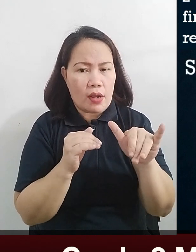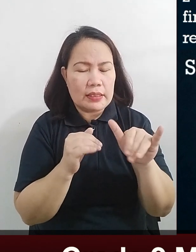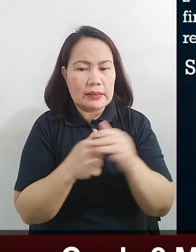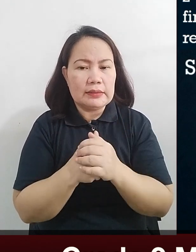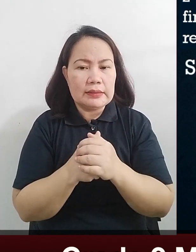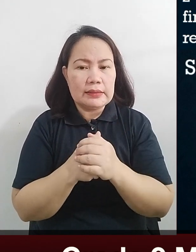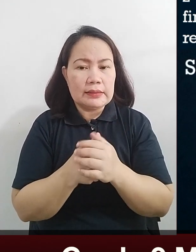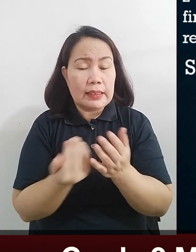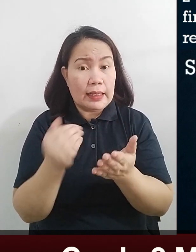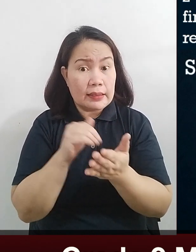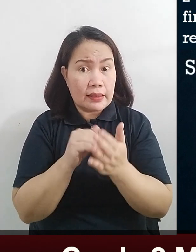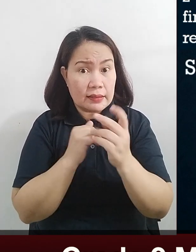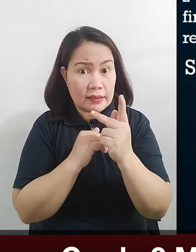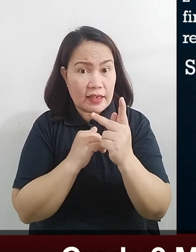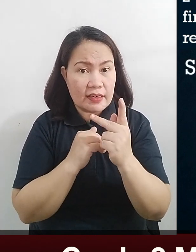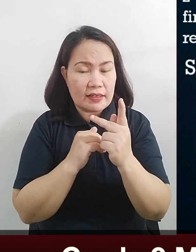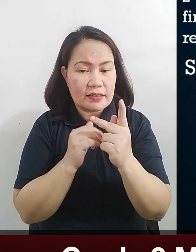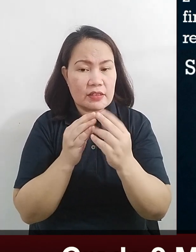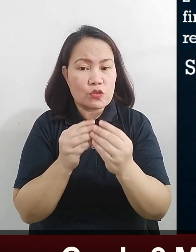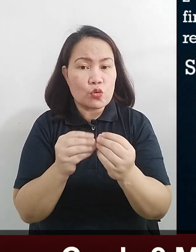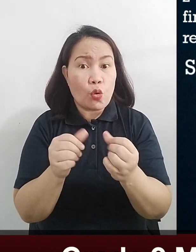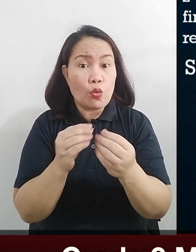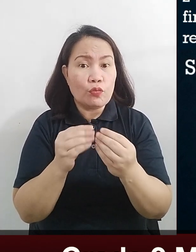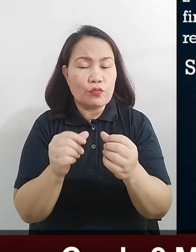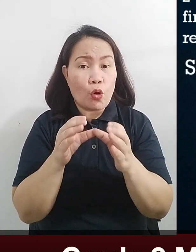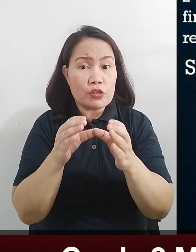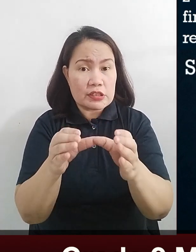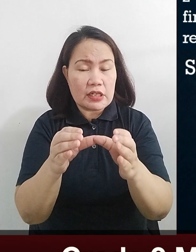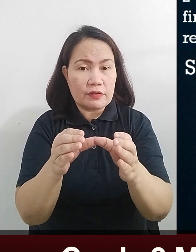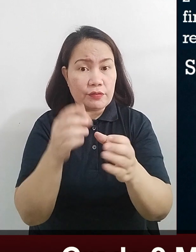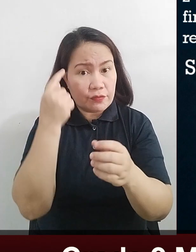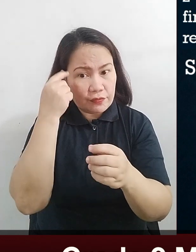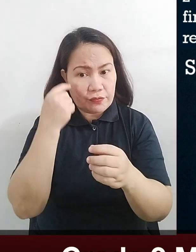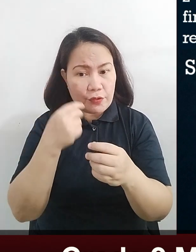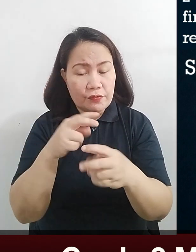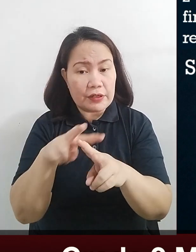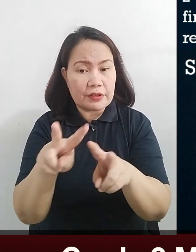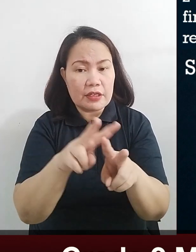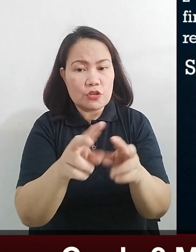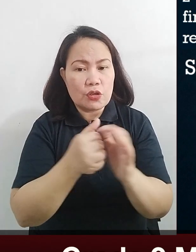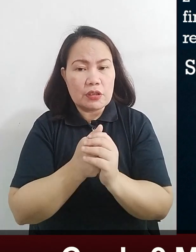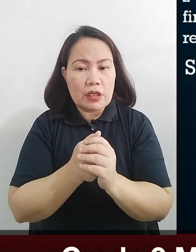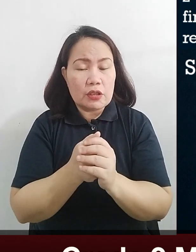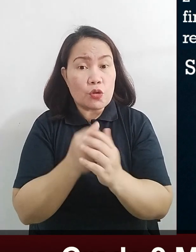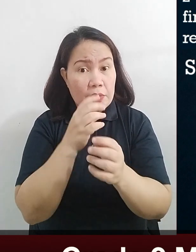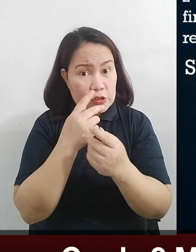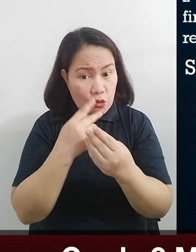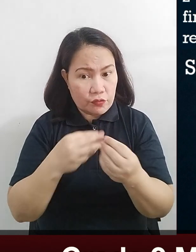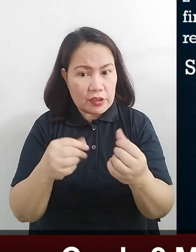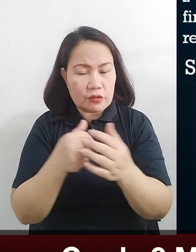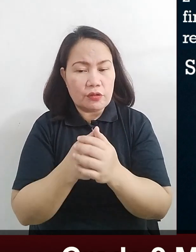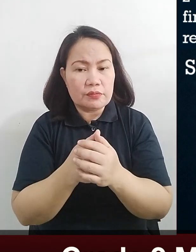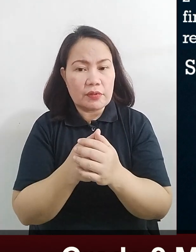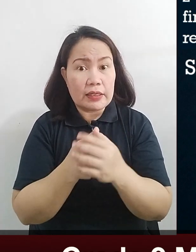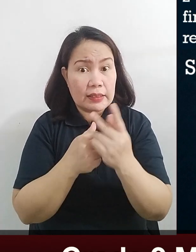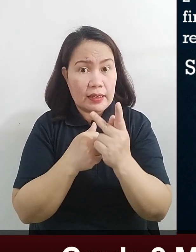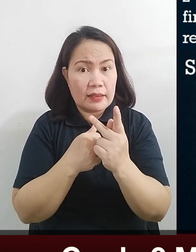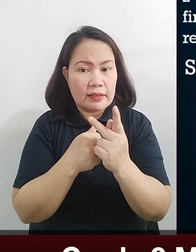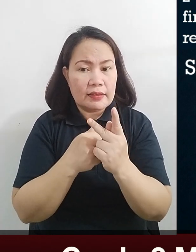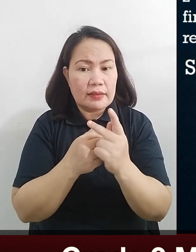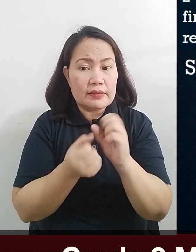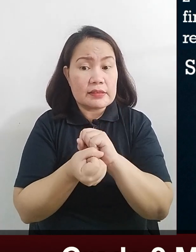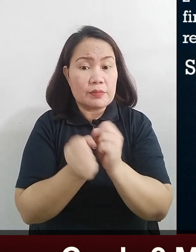to K, X, Y. Again, yung K natin, that is the constant of variation. So, para makuha natin yung constant